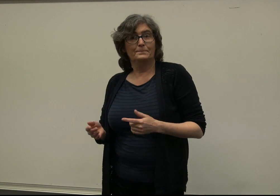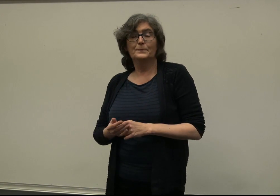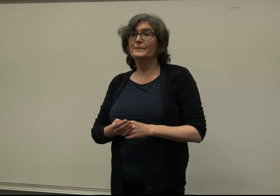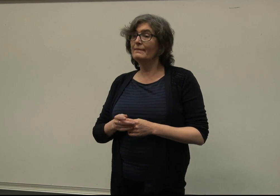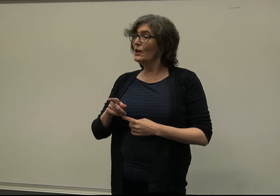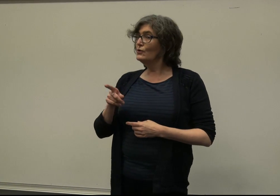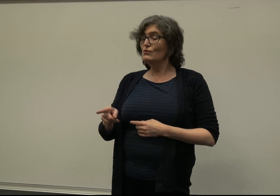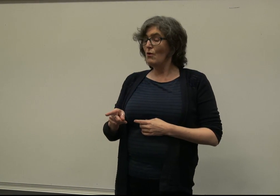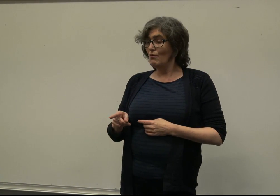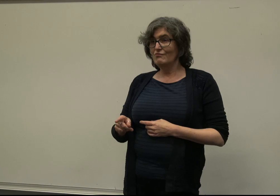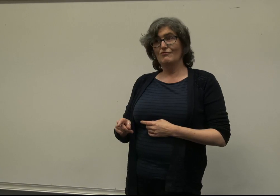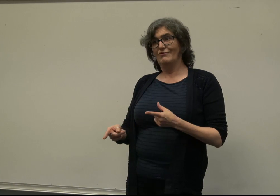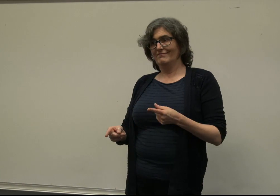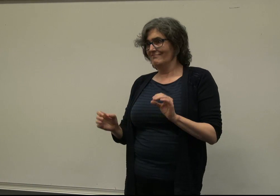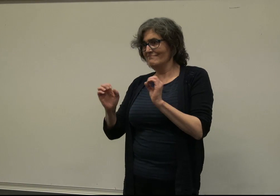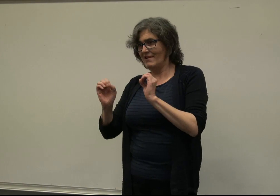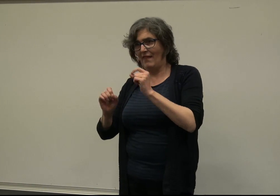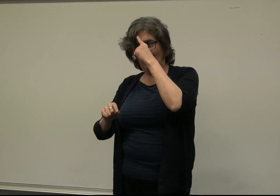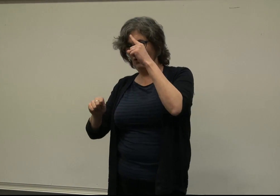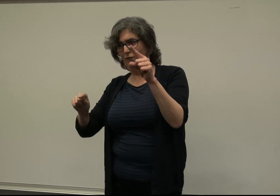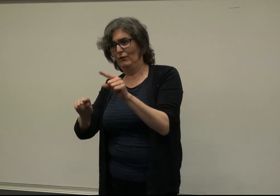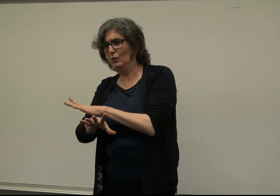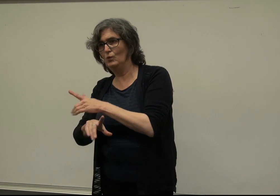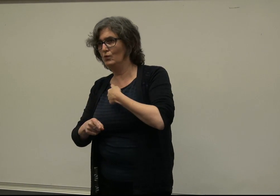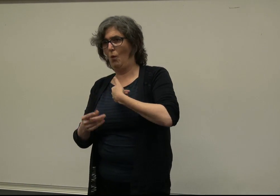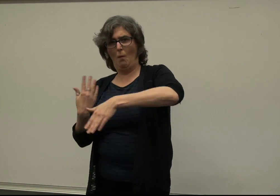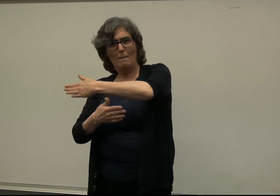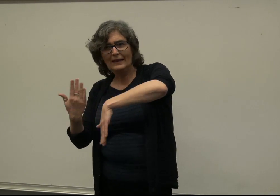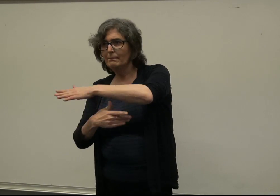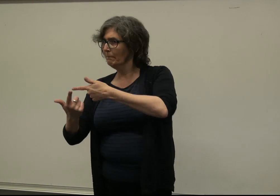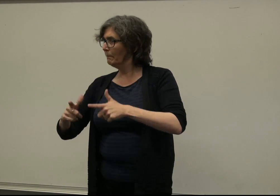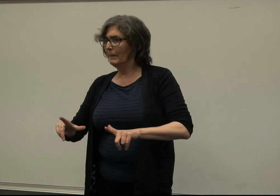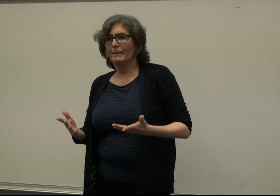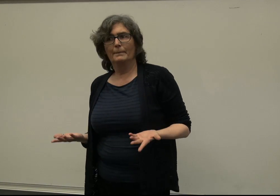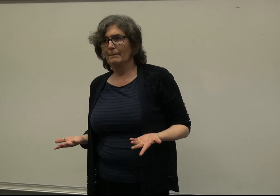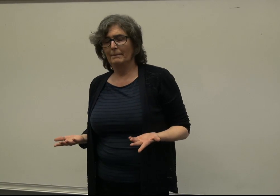early confusion or lack of differentiation between the two languages.